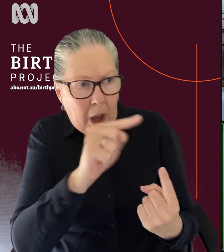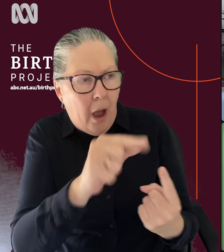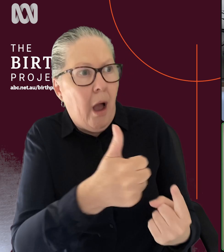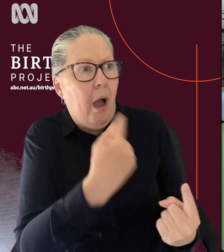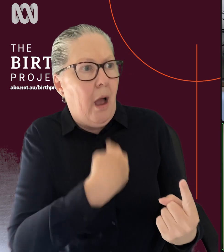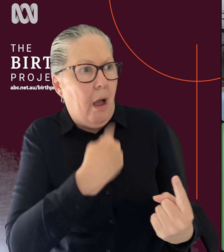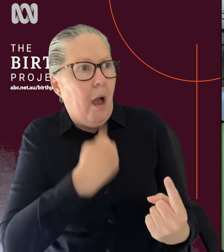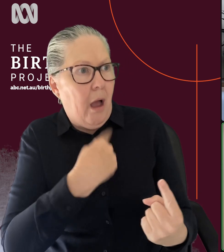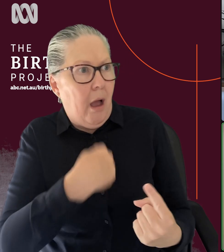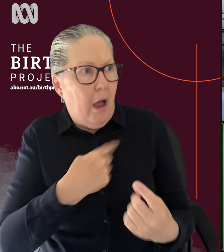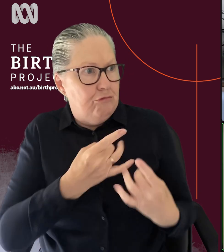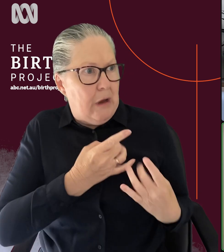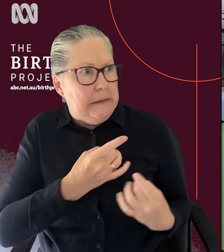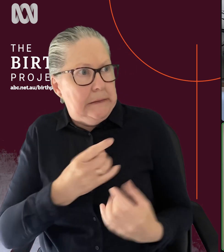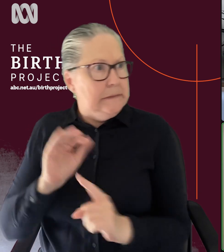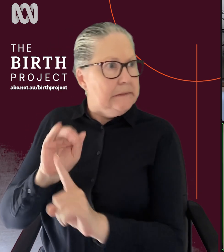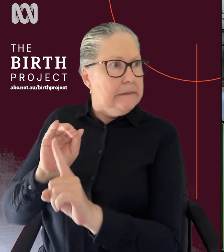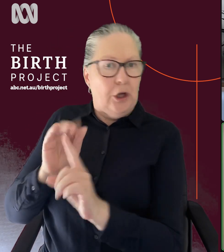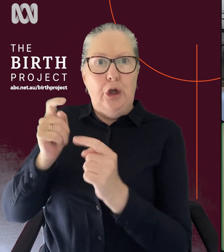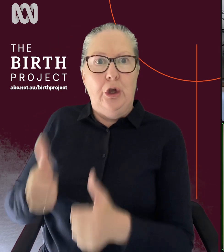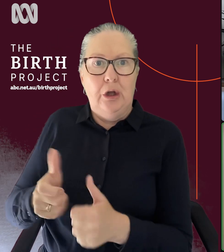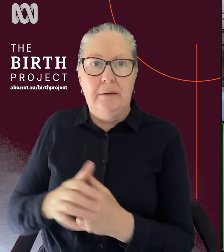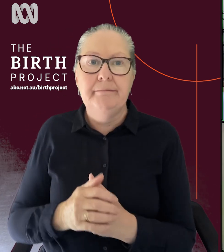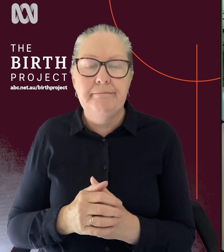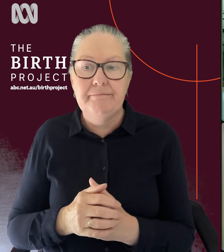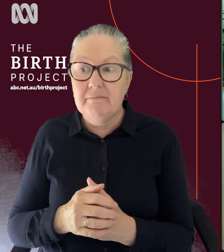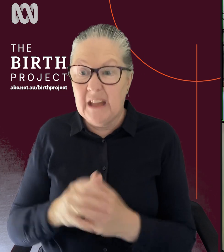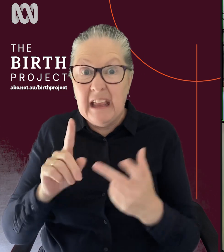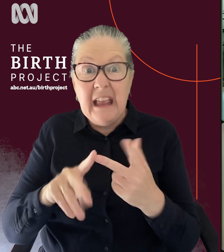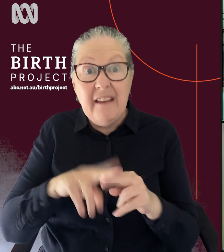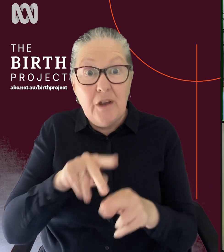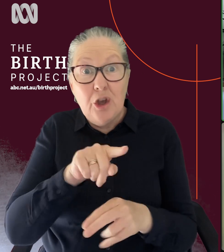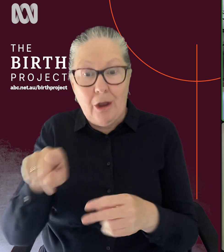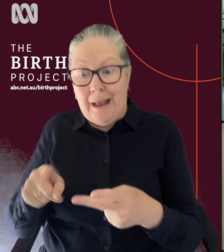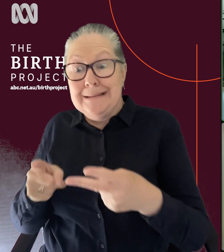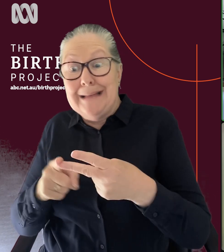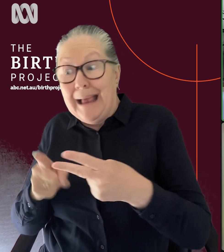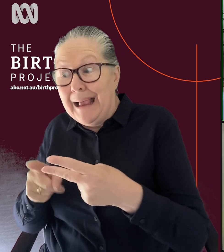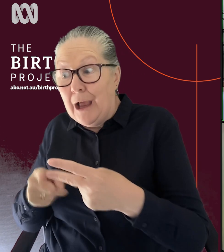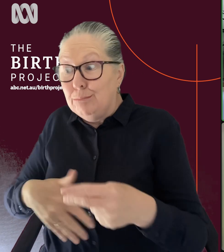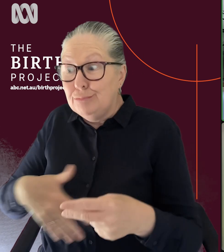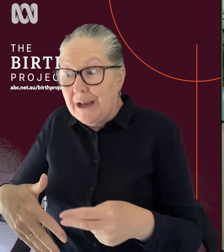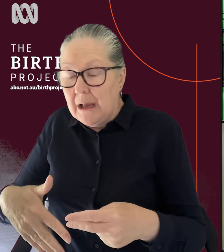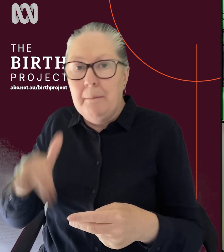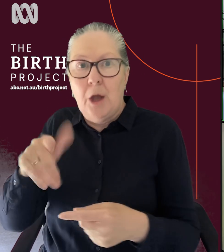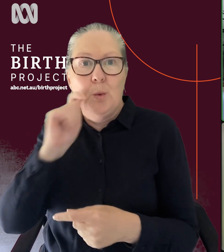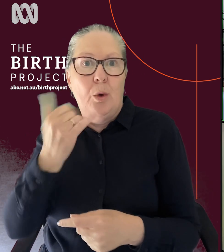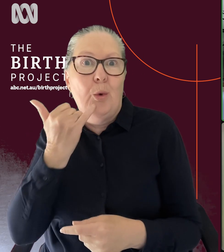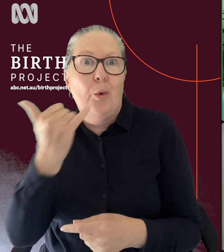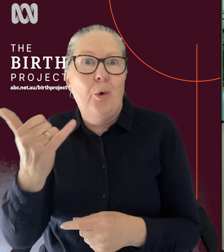tell you to be proactive in that way. Or I assume if it's your second pregnancy as well, you might just call your midwife who you